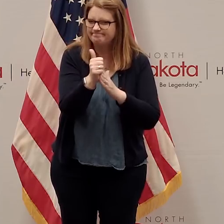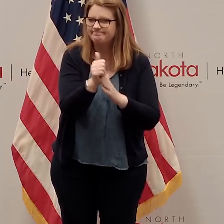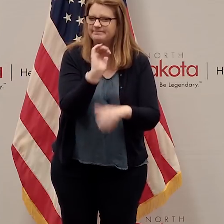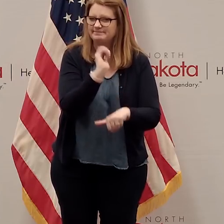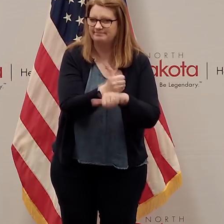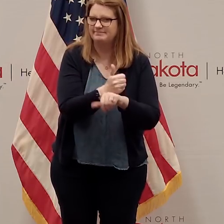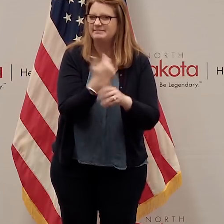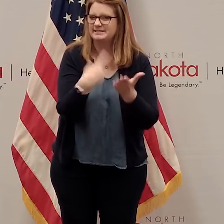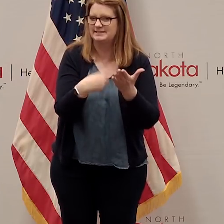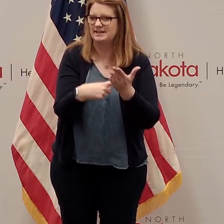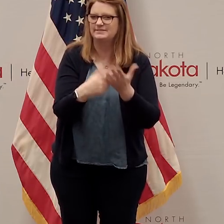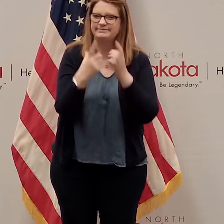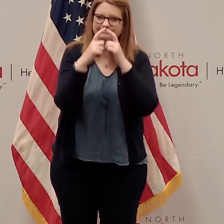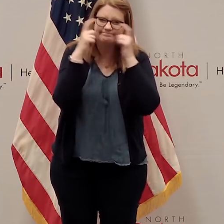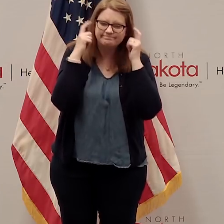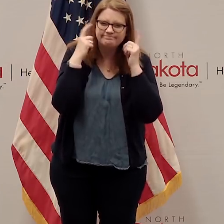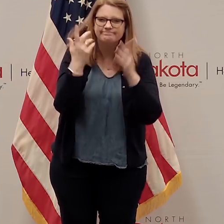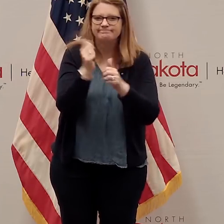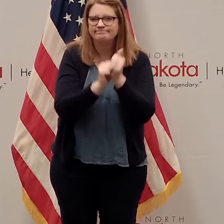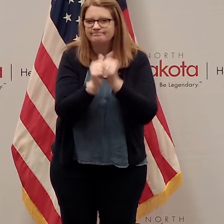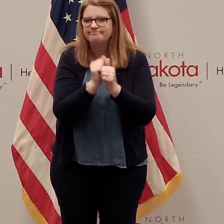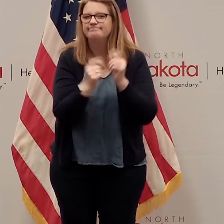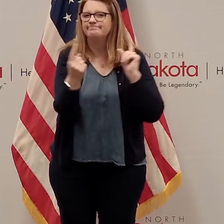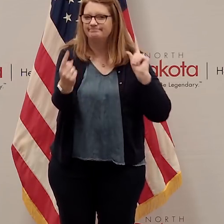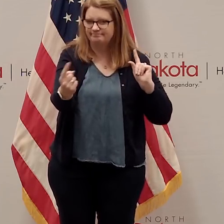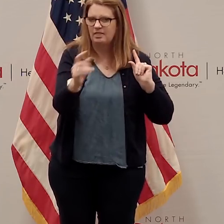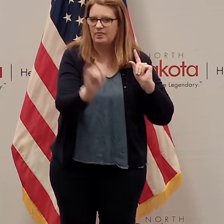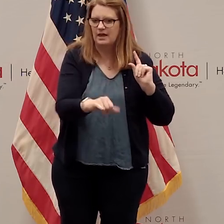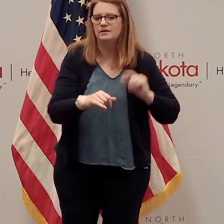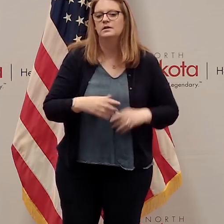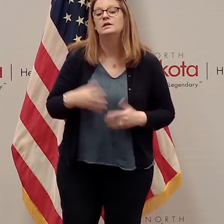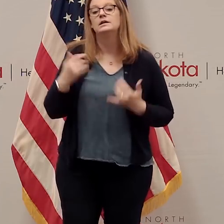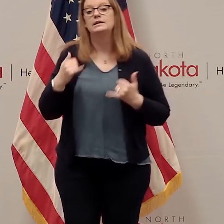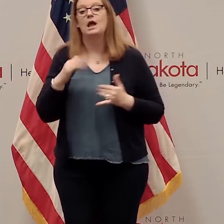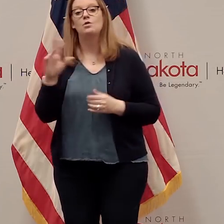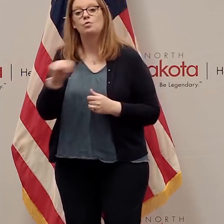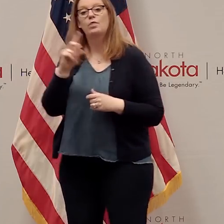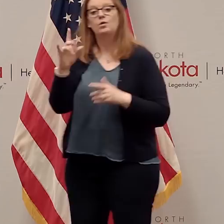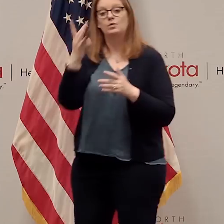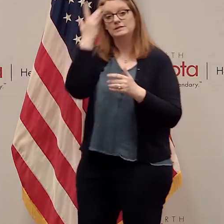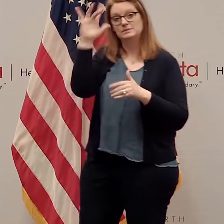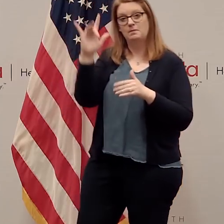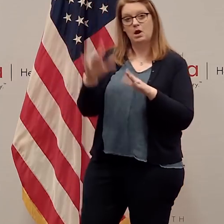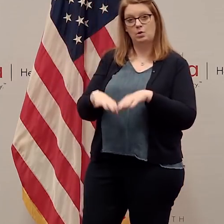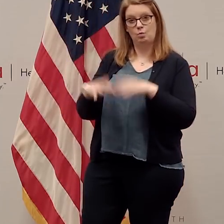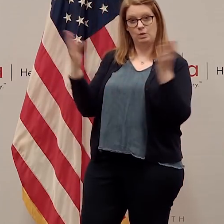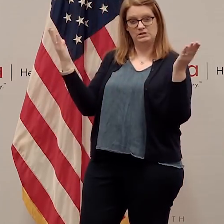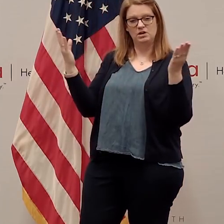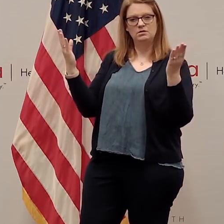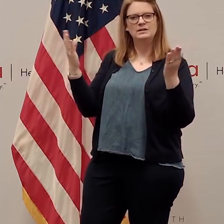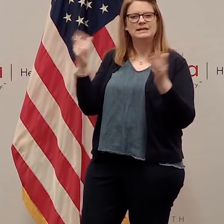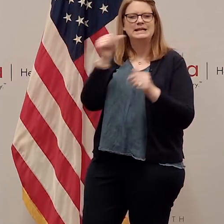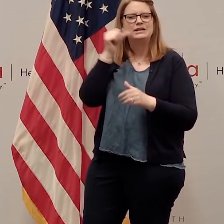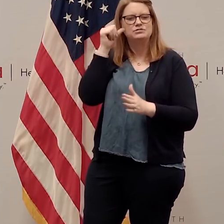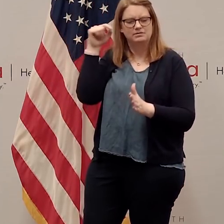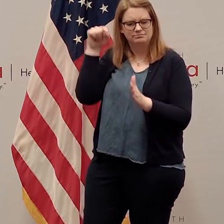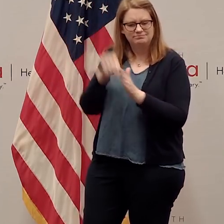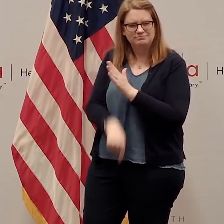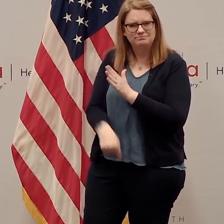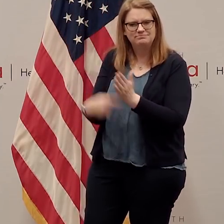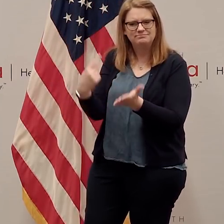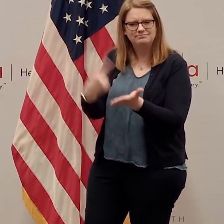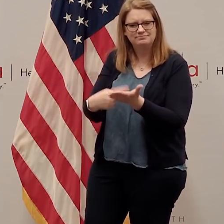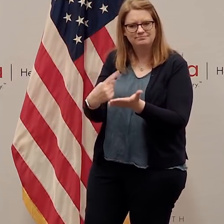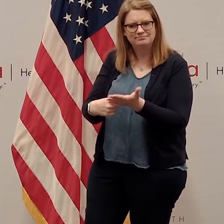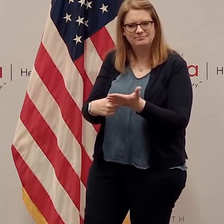discussed. In terms of the criteria for the North Dakota Smart Restart, we went over those in depth yesterday. I just want to